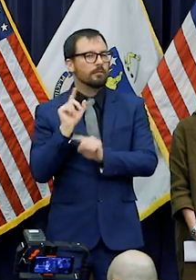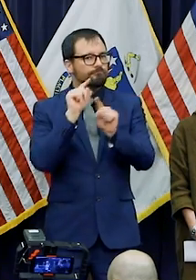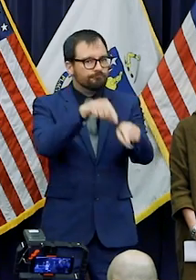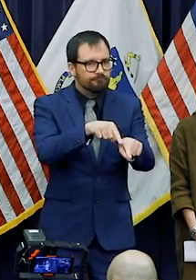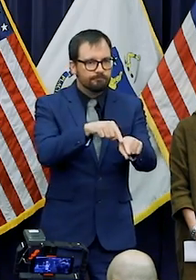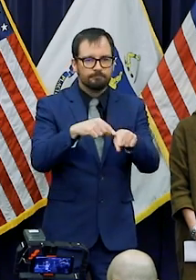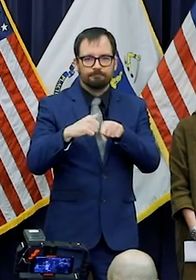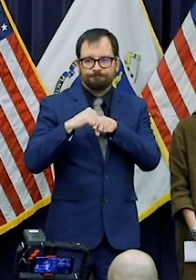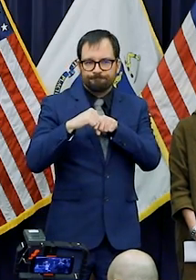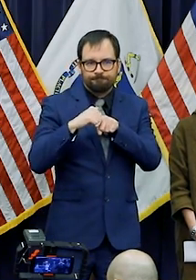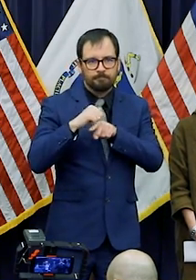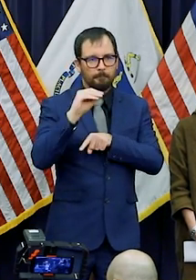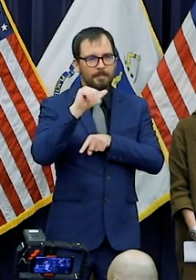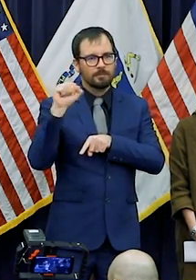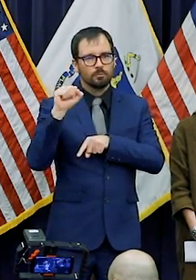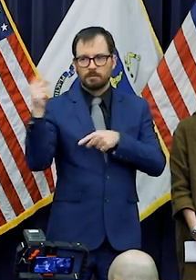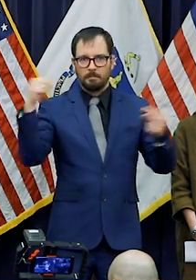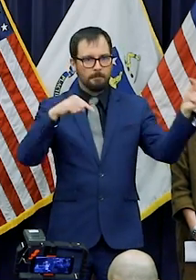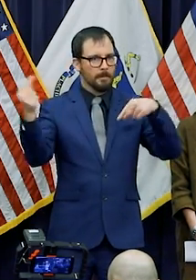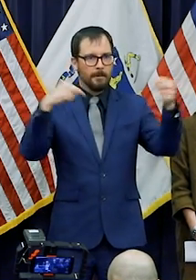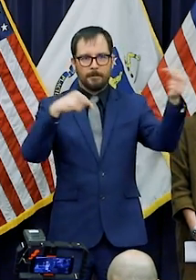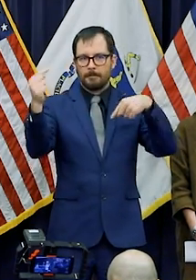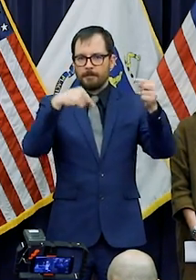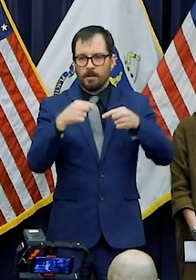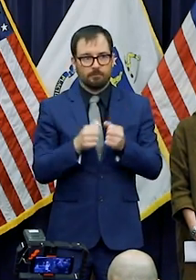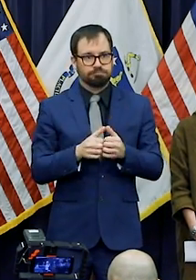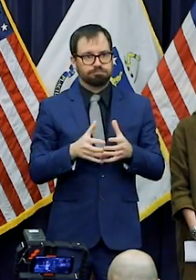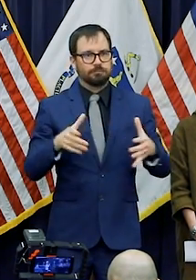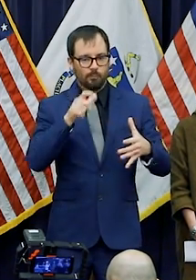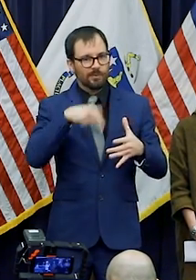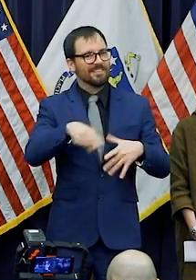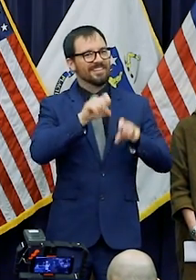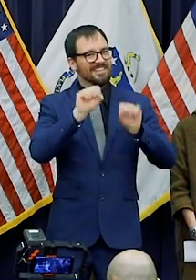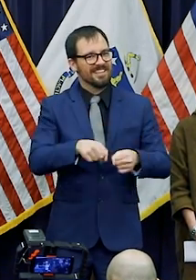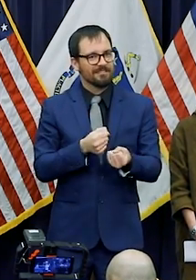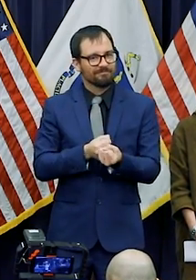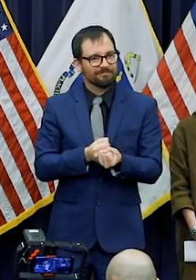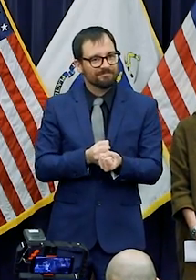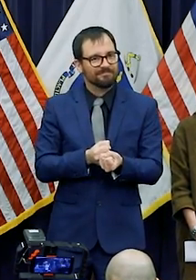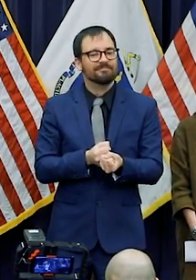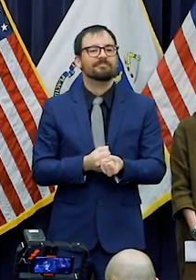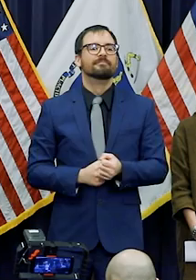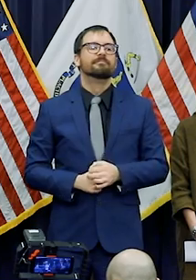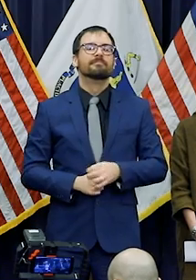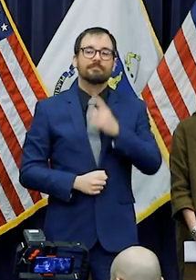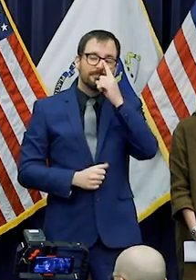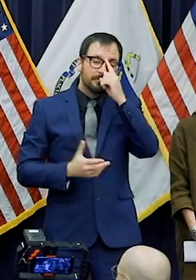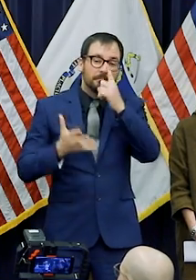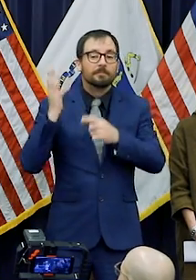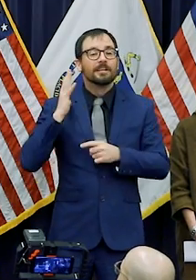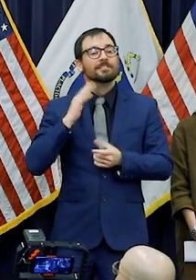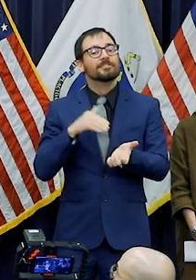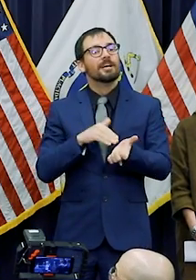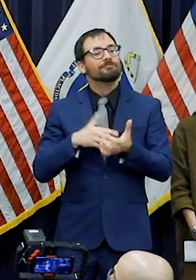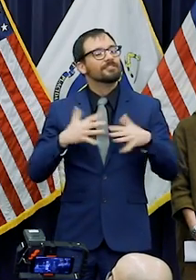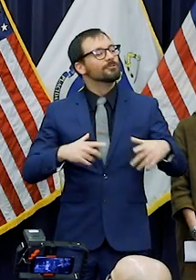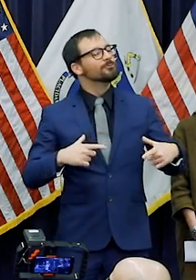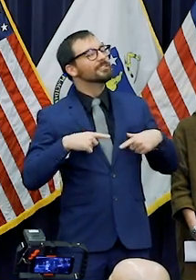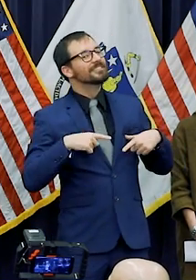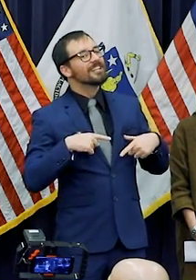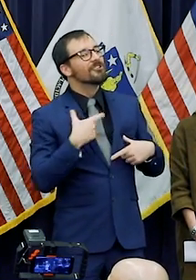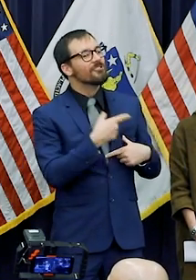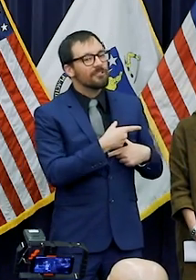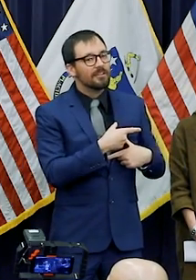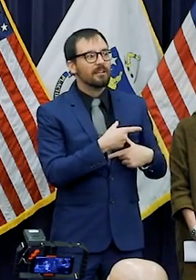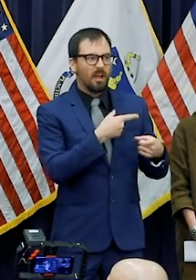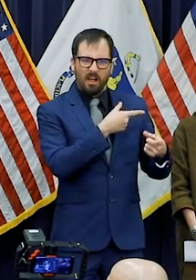Massachusetts and enable retired physicians in good standing to reactivate their license. Again, this is all about helping